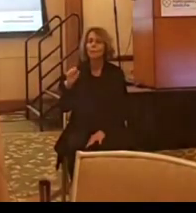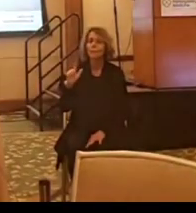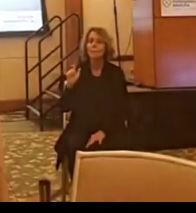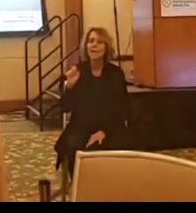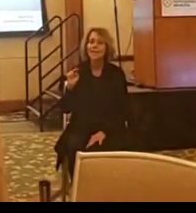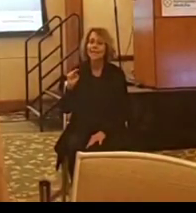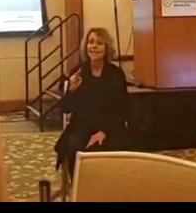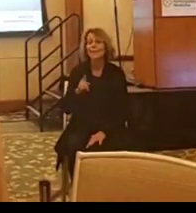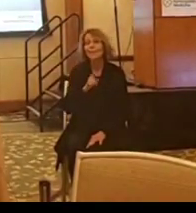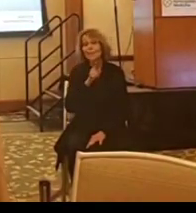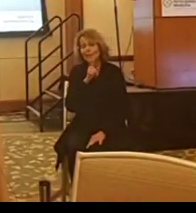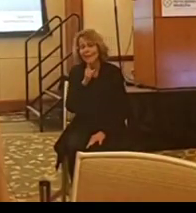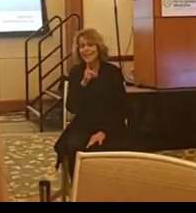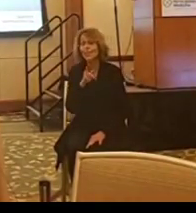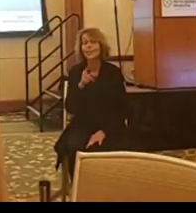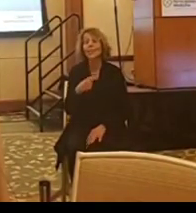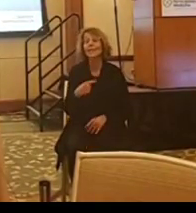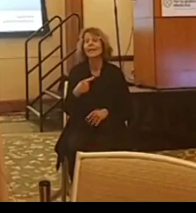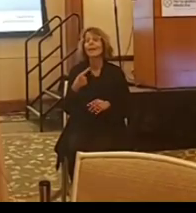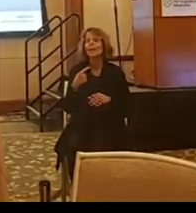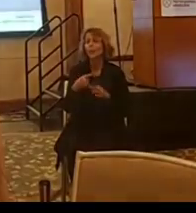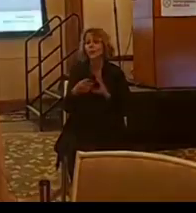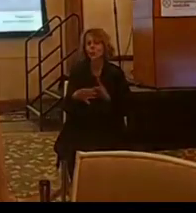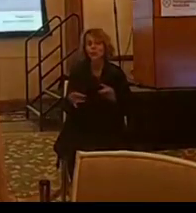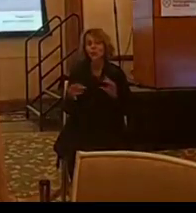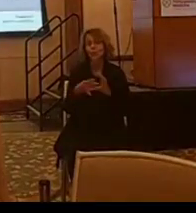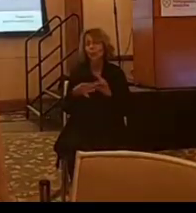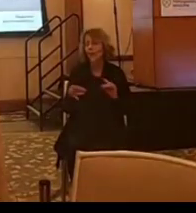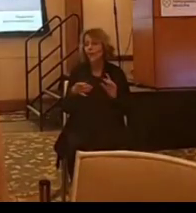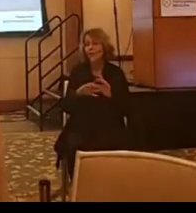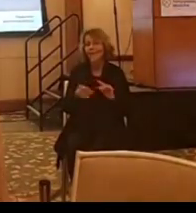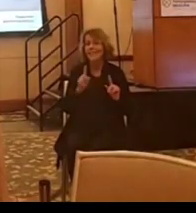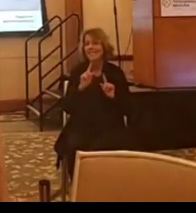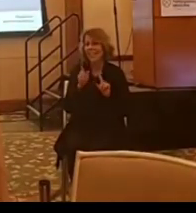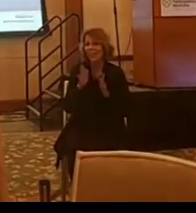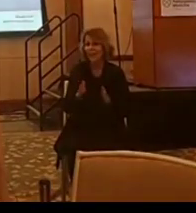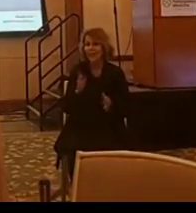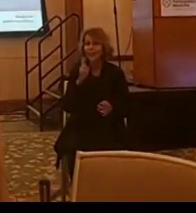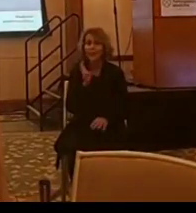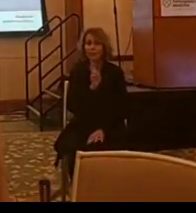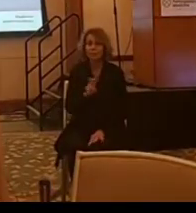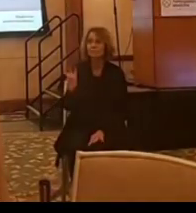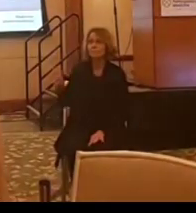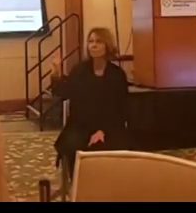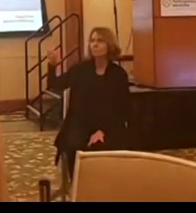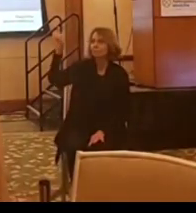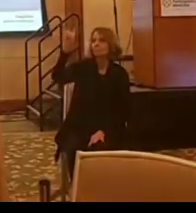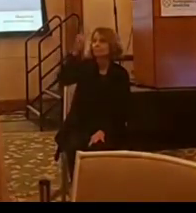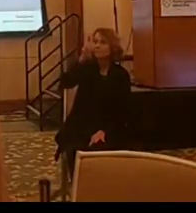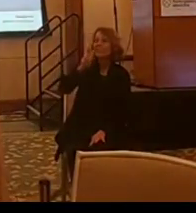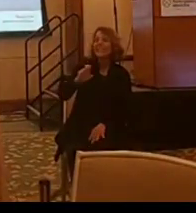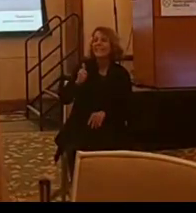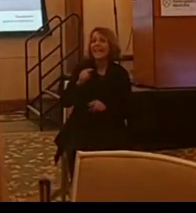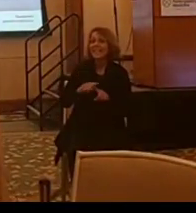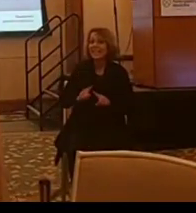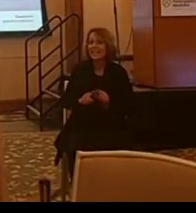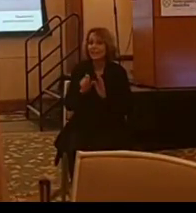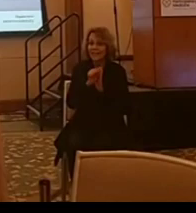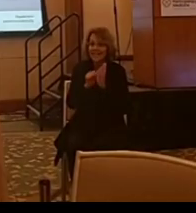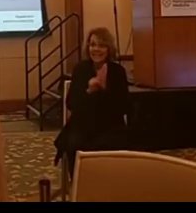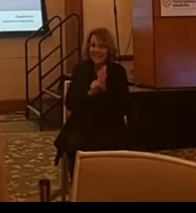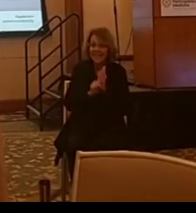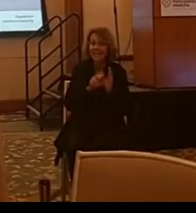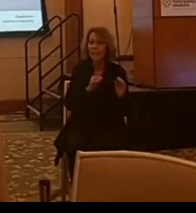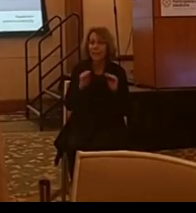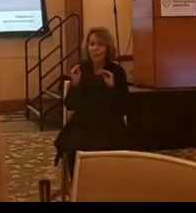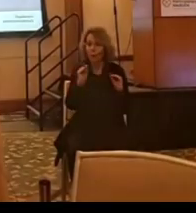storyteller. She's lived in 10 states and moved 13 times. Right. Wow,